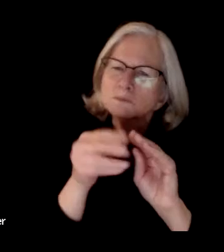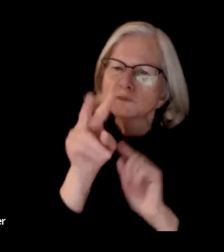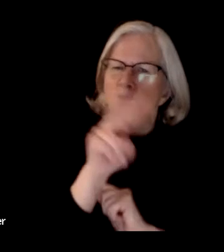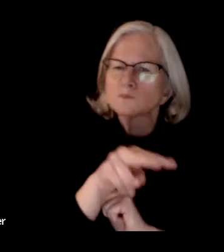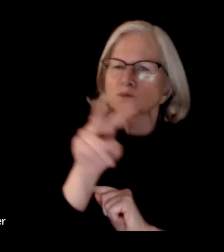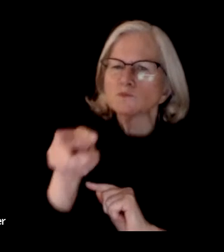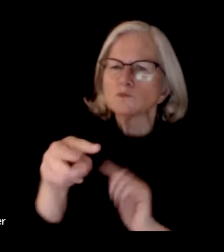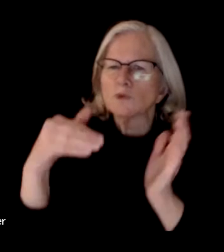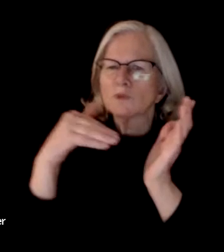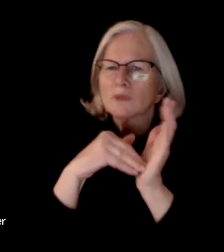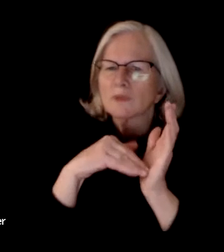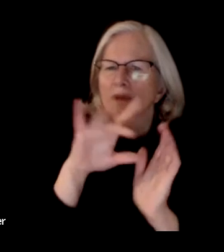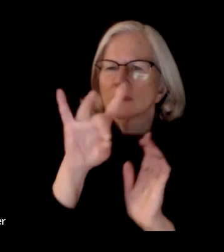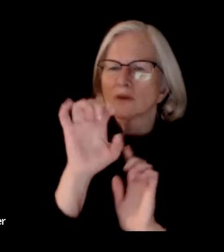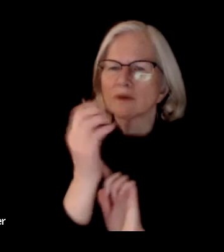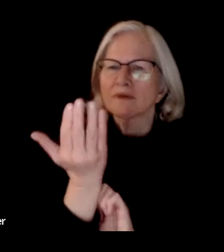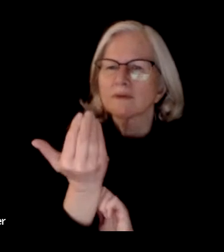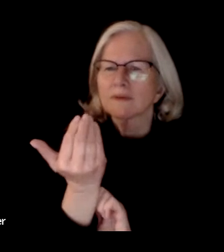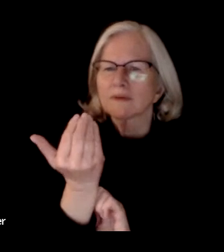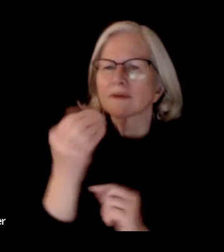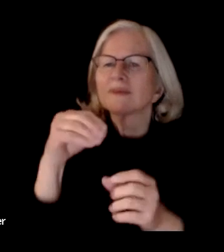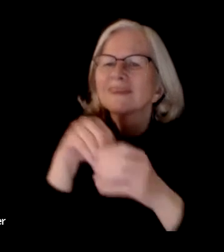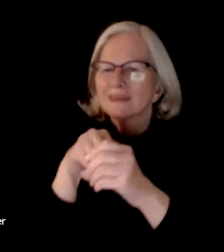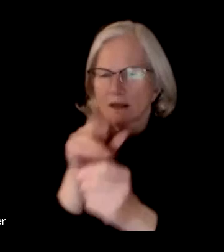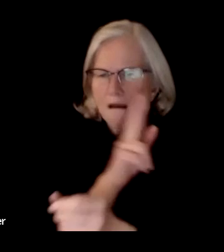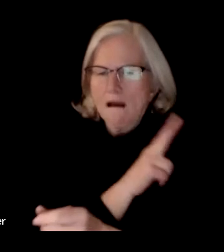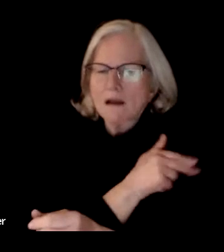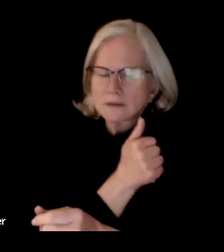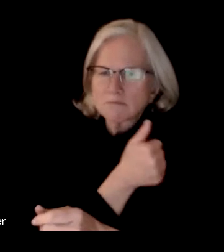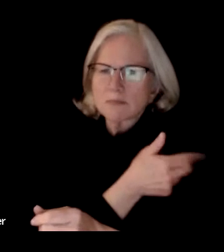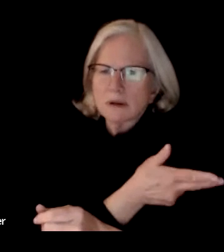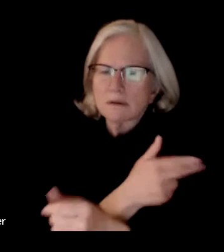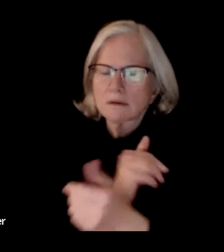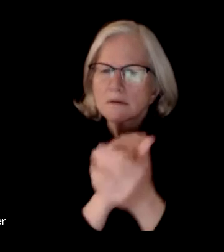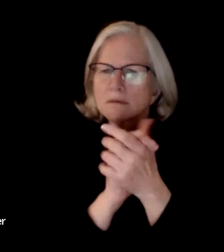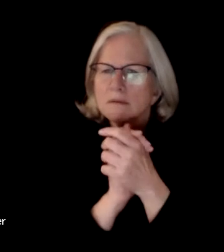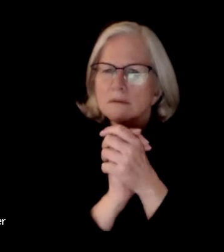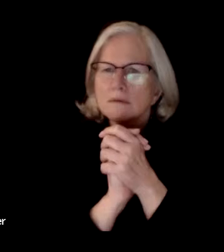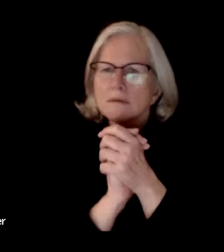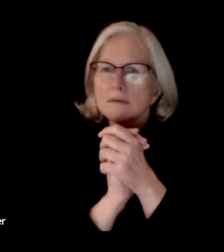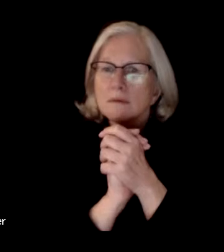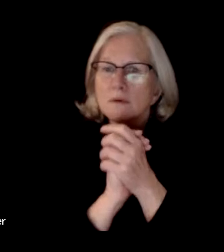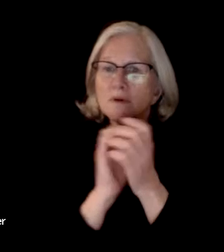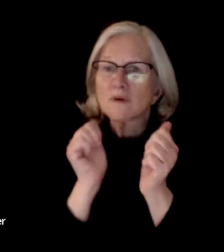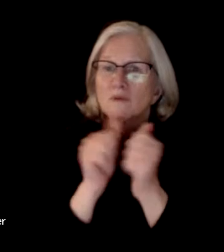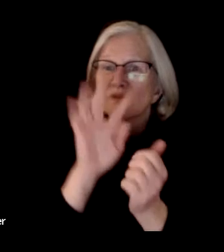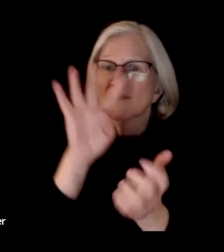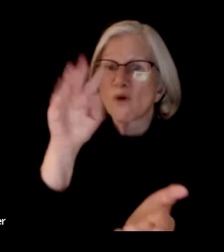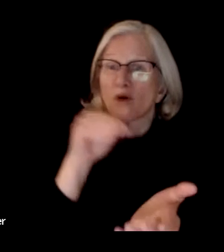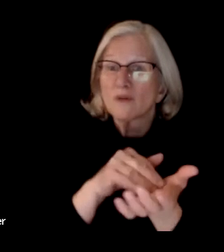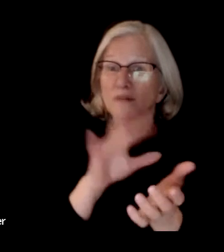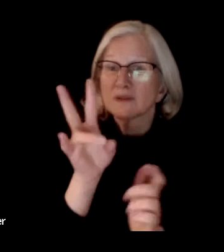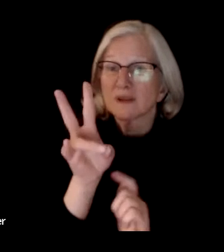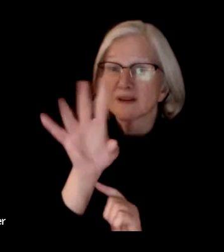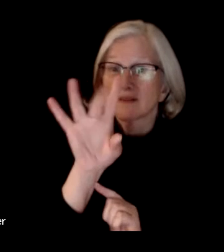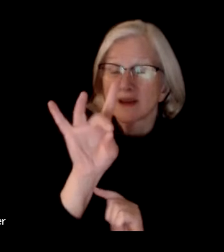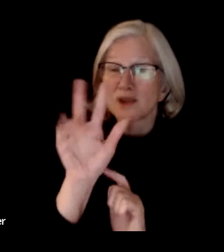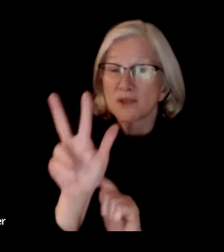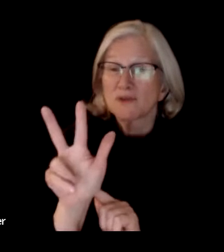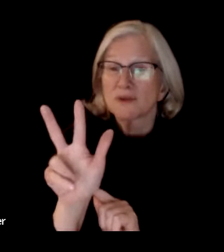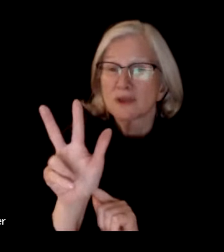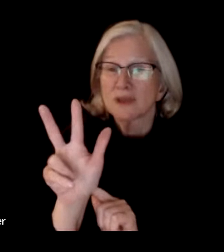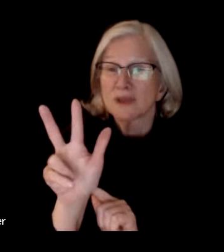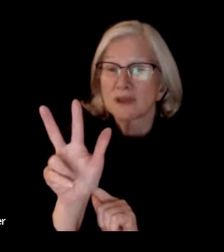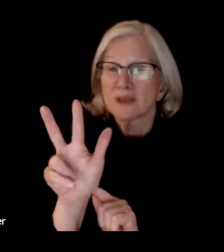22,815 patients hospitalized since the beginning of the pandemic, with 4,783 of those requiring intensive